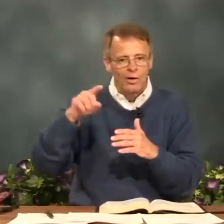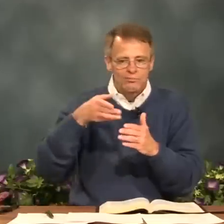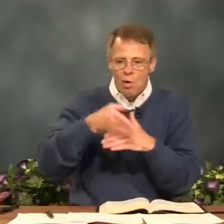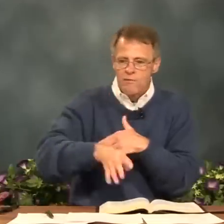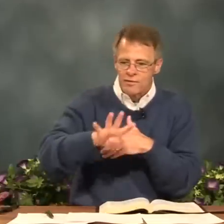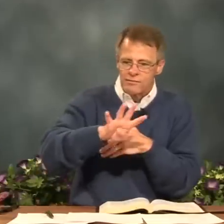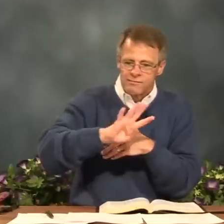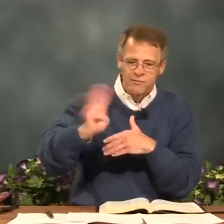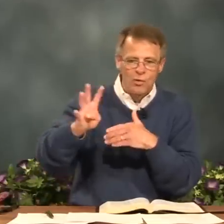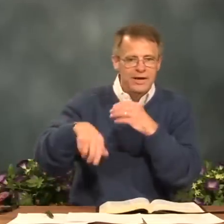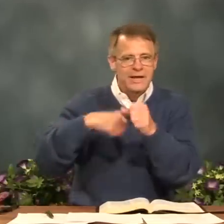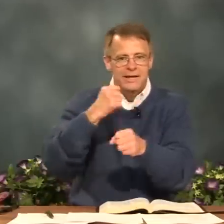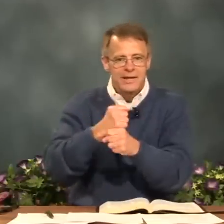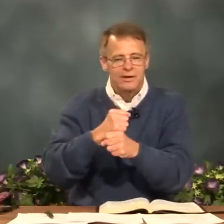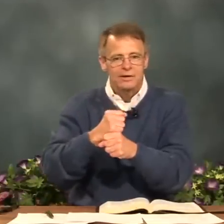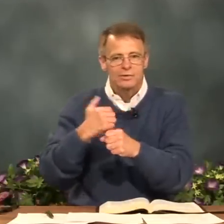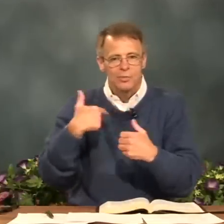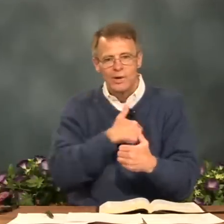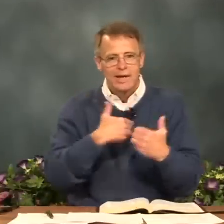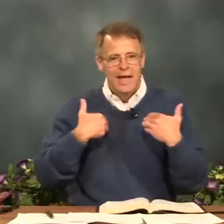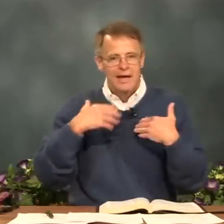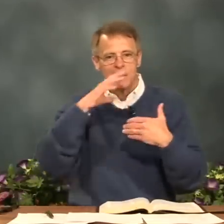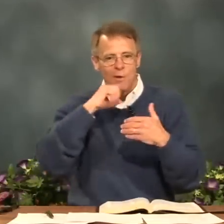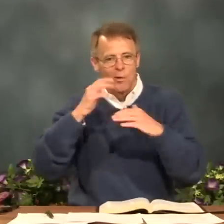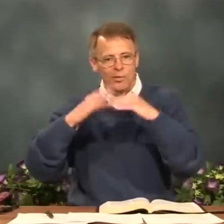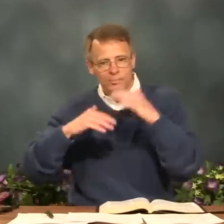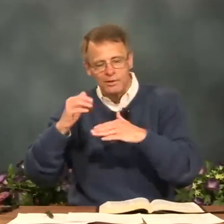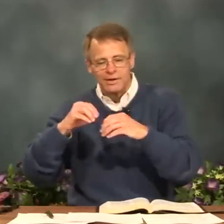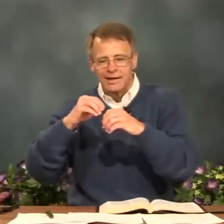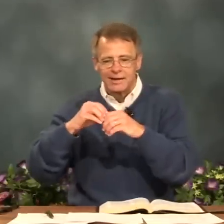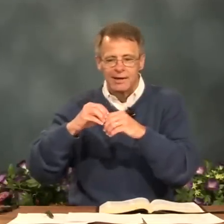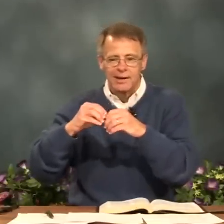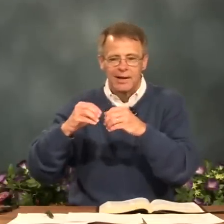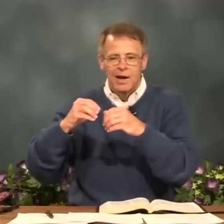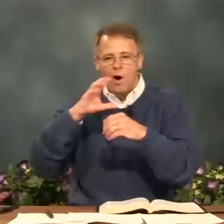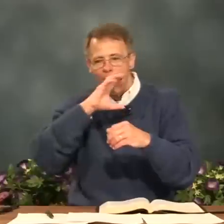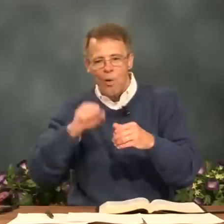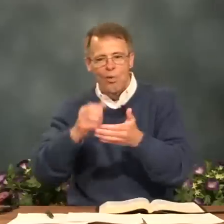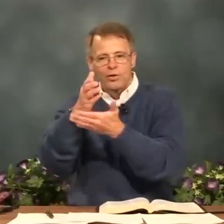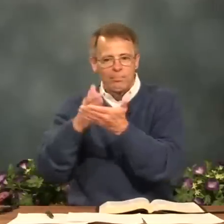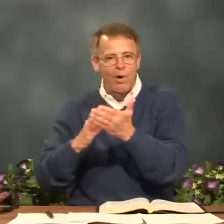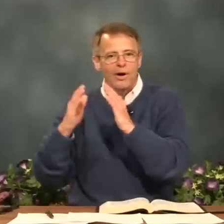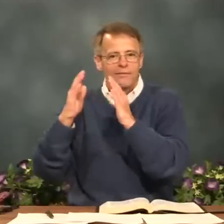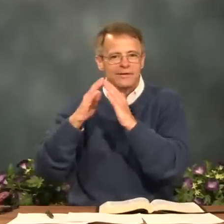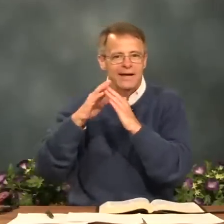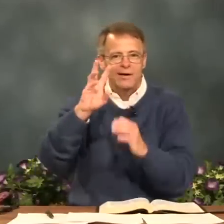For over 40 years, we had an old building in an old part of the town